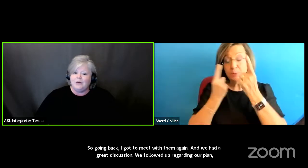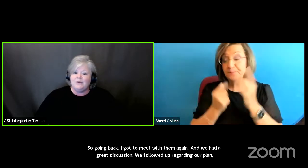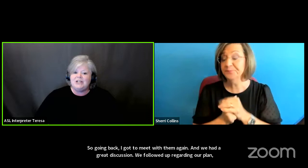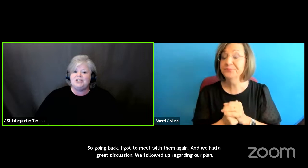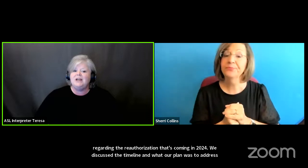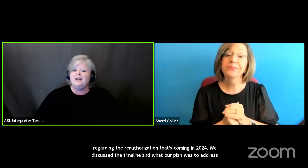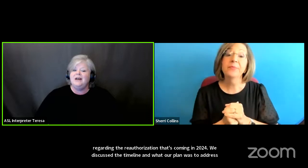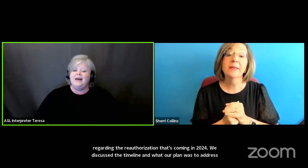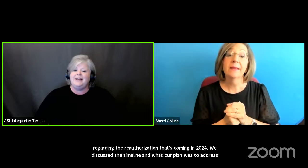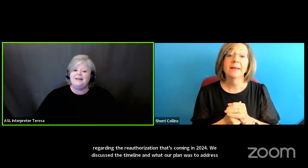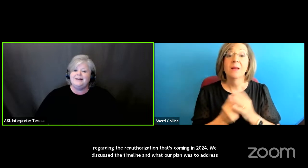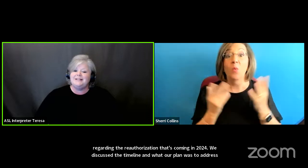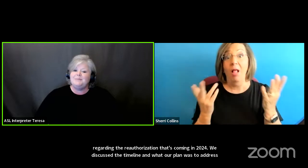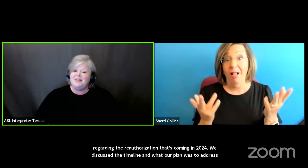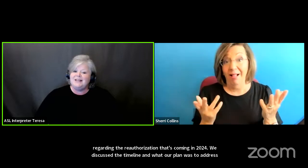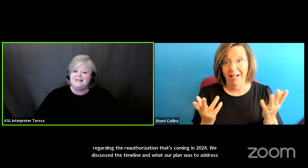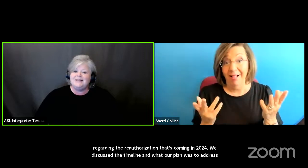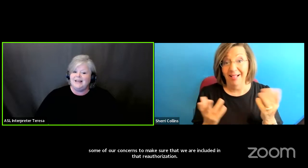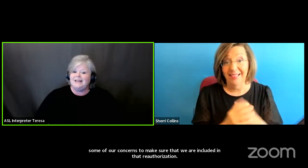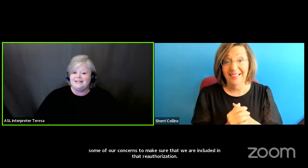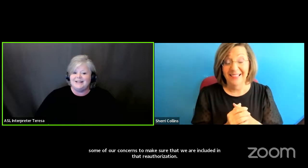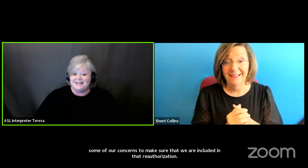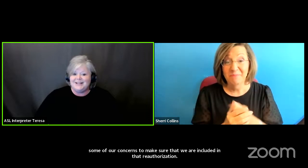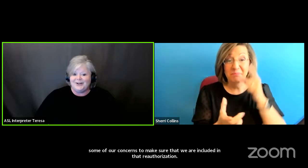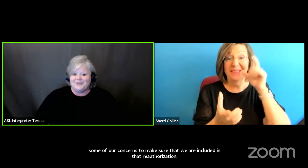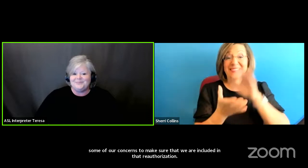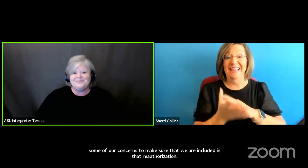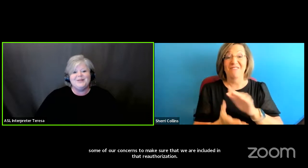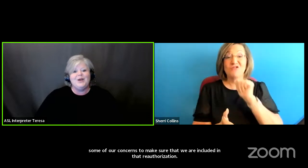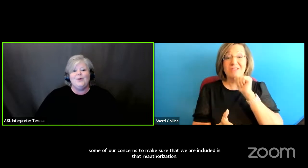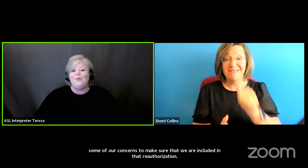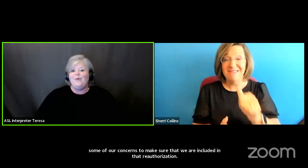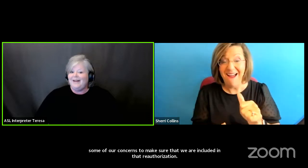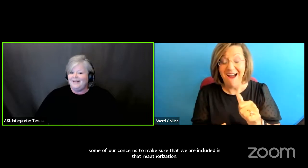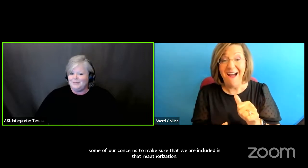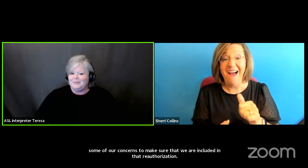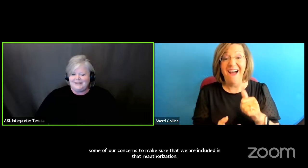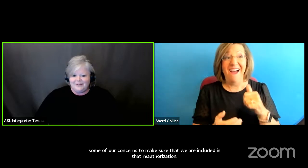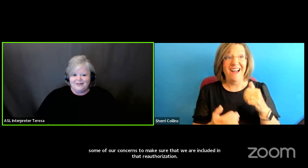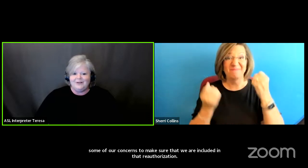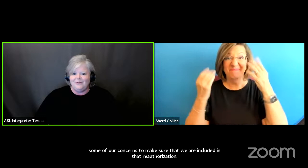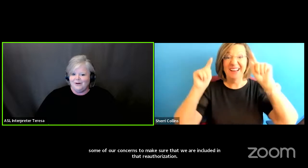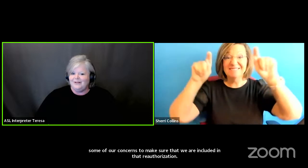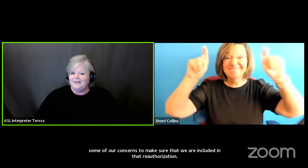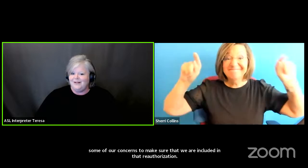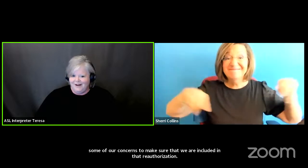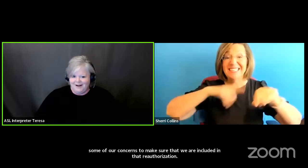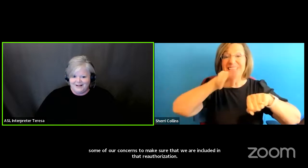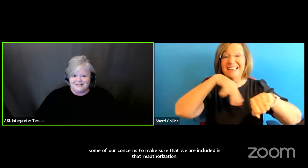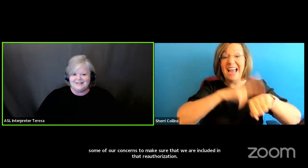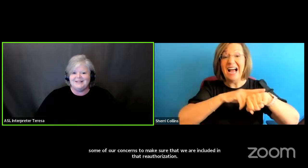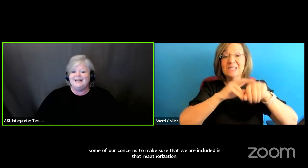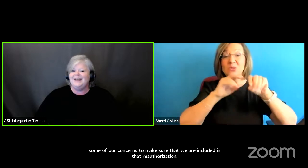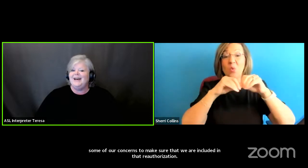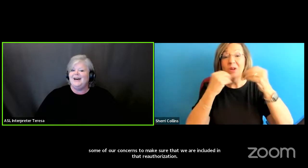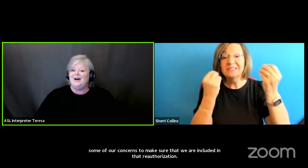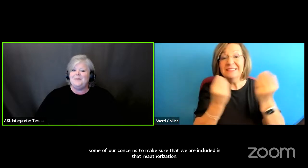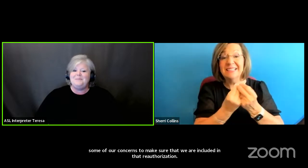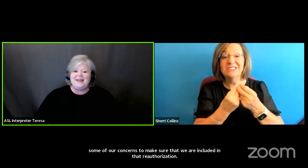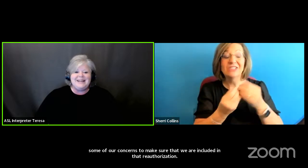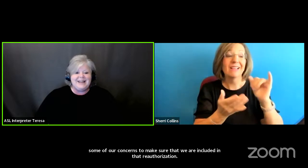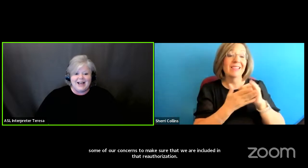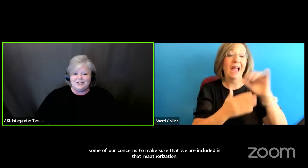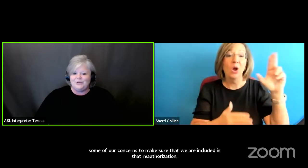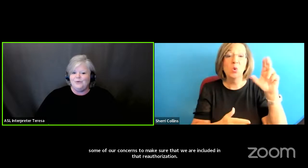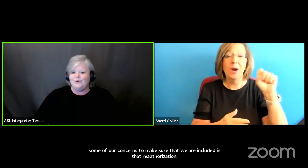the language and some things that they need to consider. Well, believe it or not,